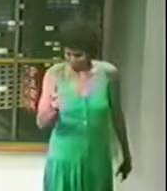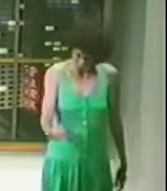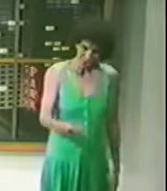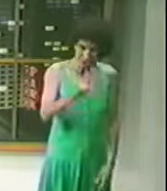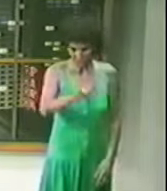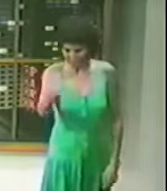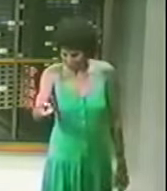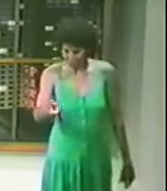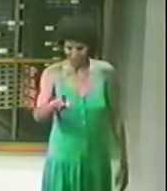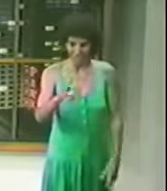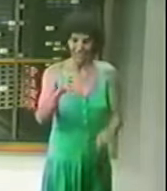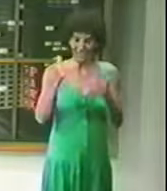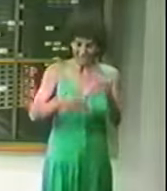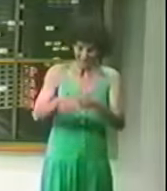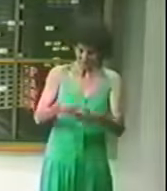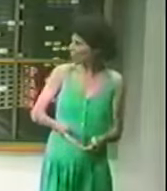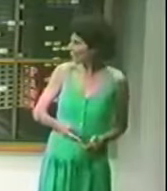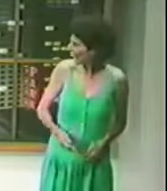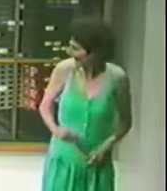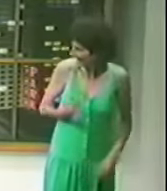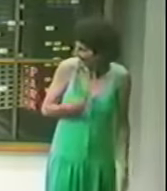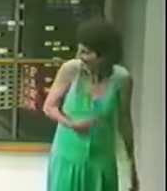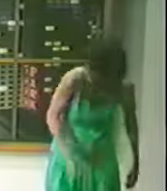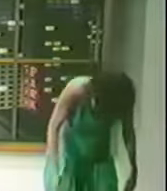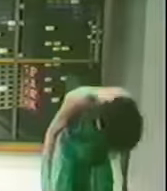Ronald Reagan. Keep up. Fuck.